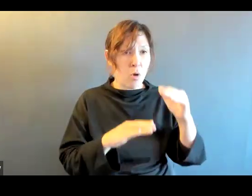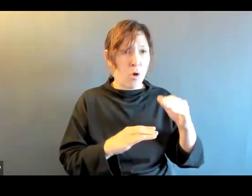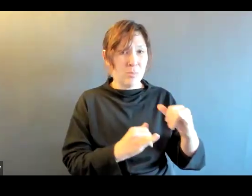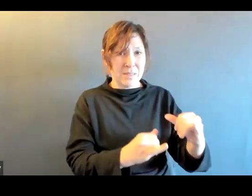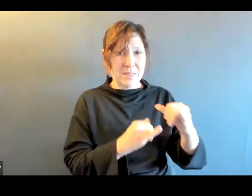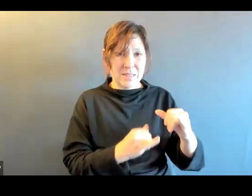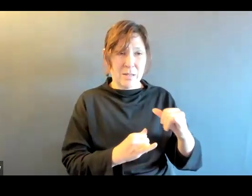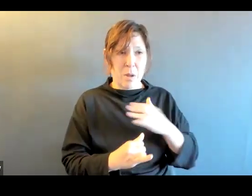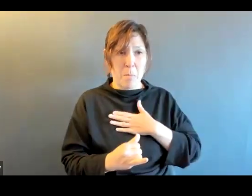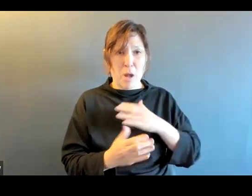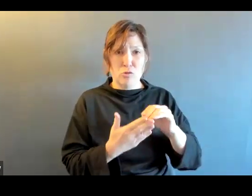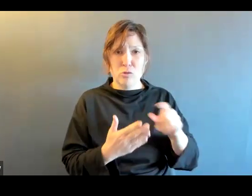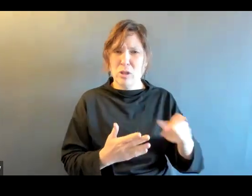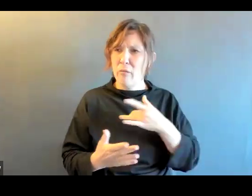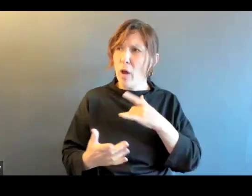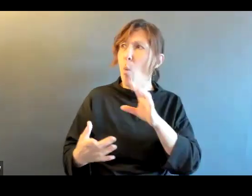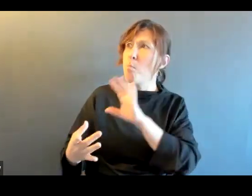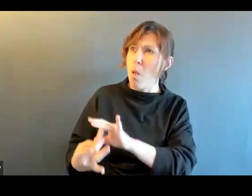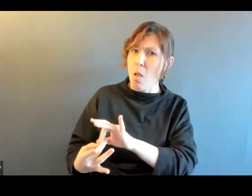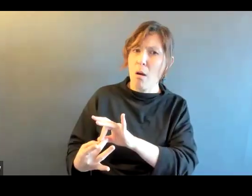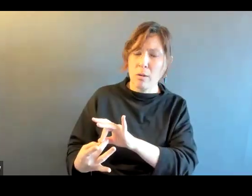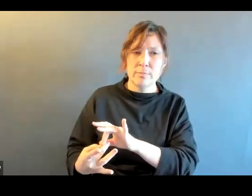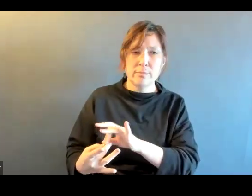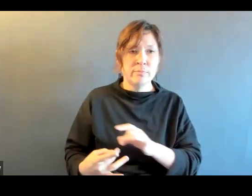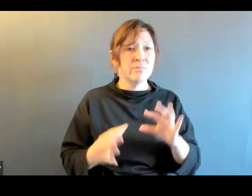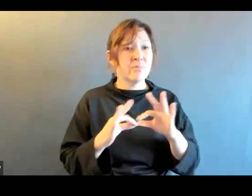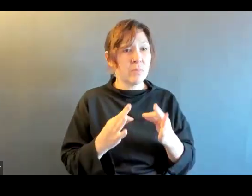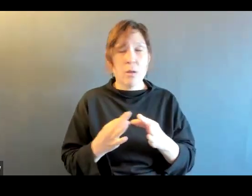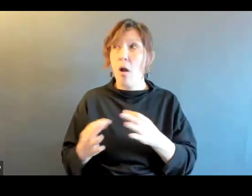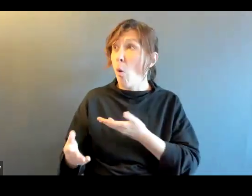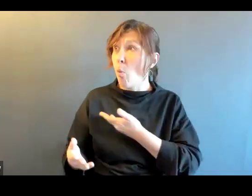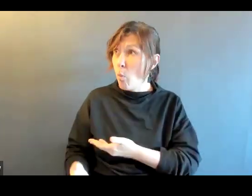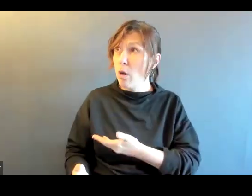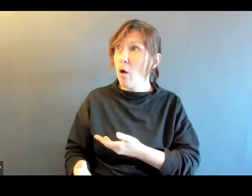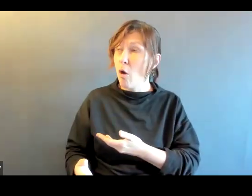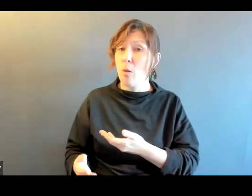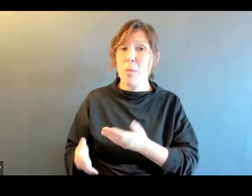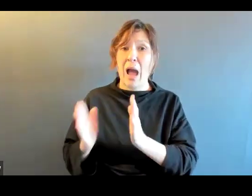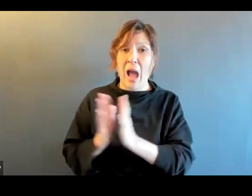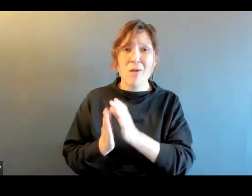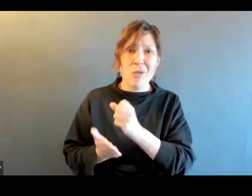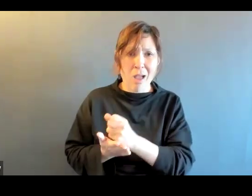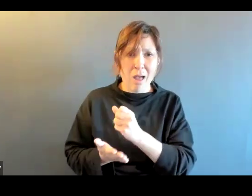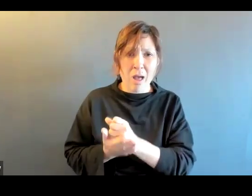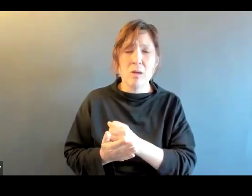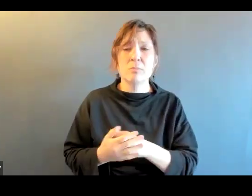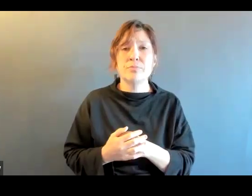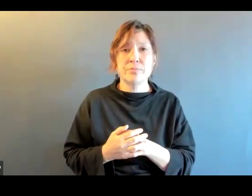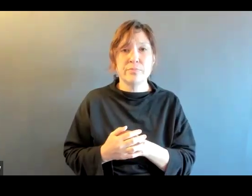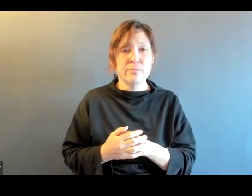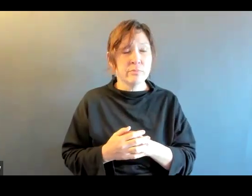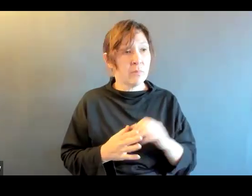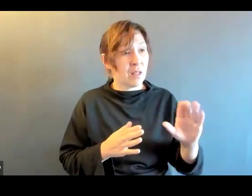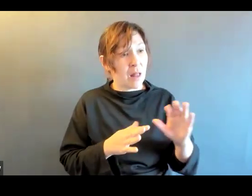a place where they belong, where their families feel welcome to seek advice and share their hopes, and where their language and culture